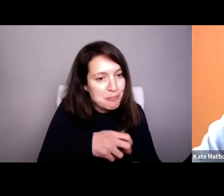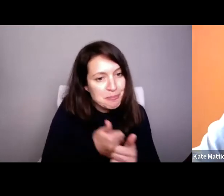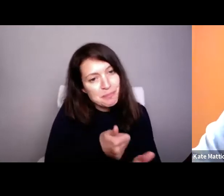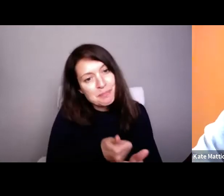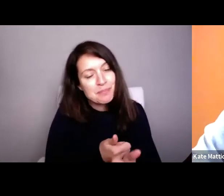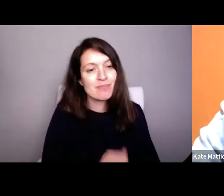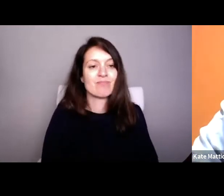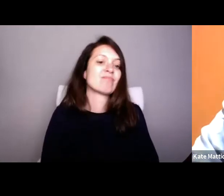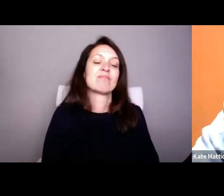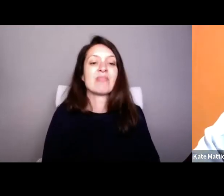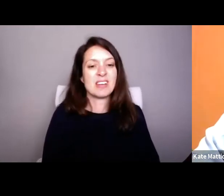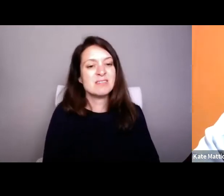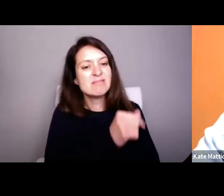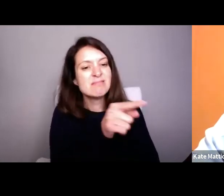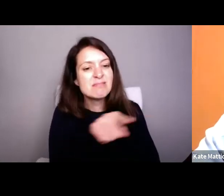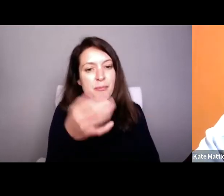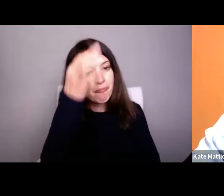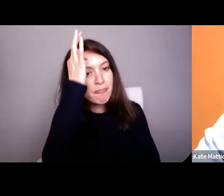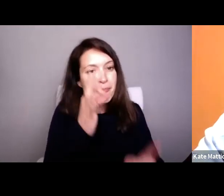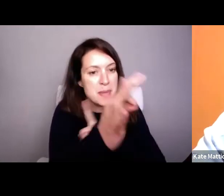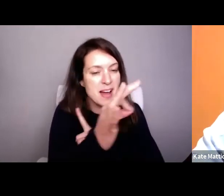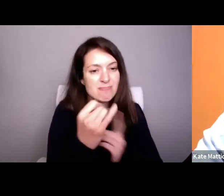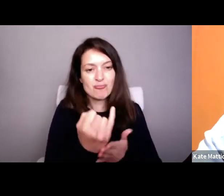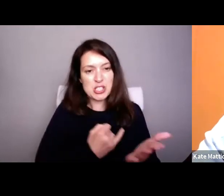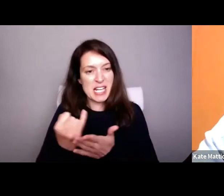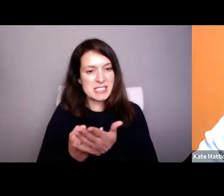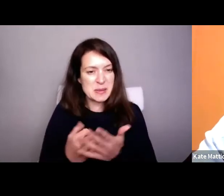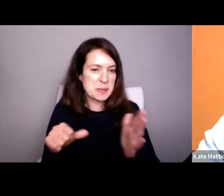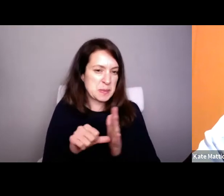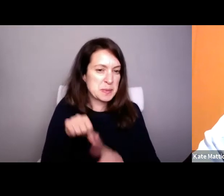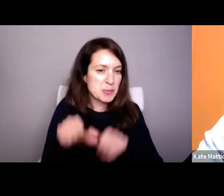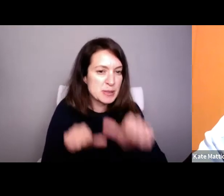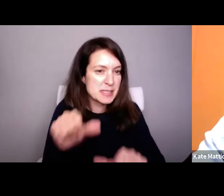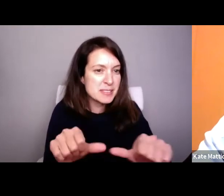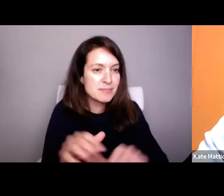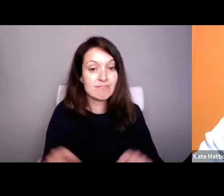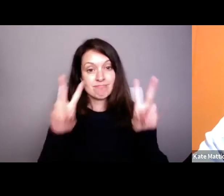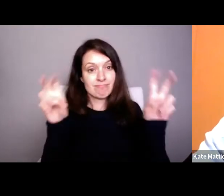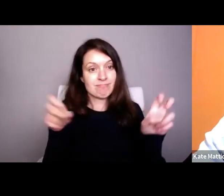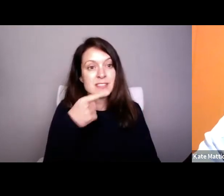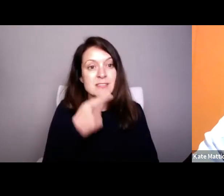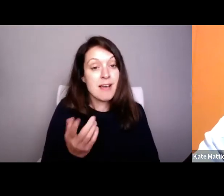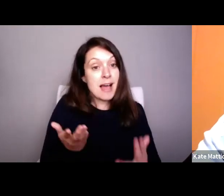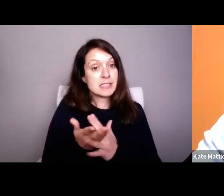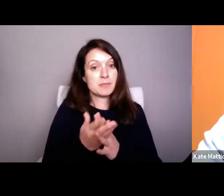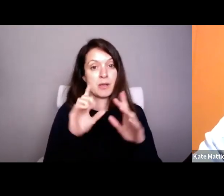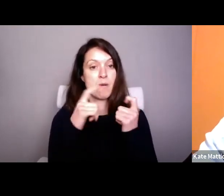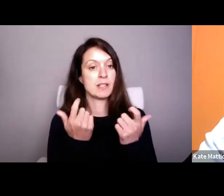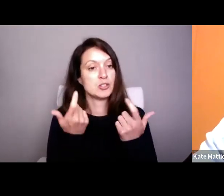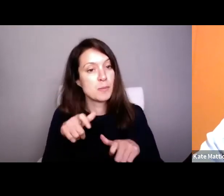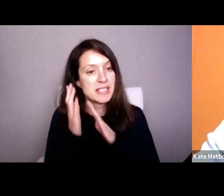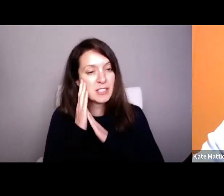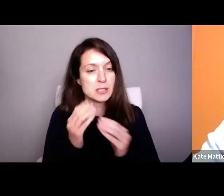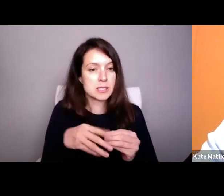And this is a good quote that I thought summed it up well. "Accessible college accommodation is a lot more expensive than standard college accommodation or private